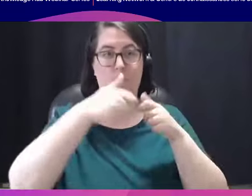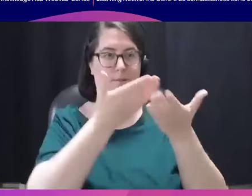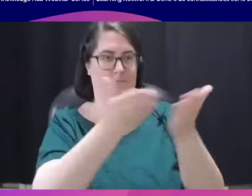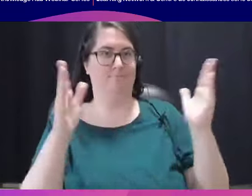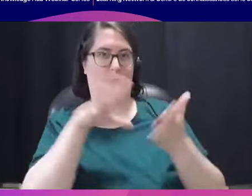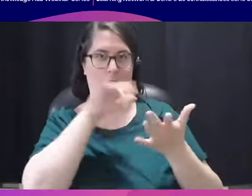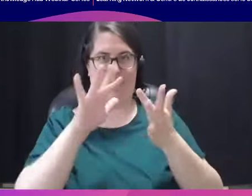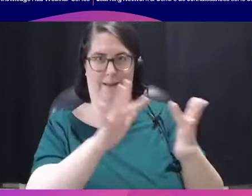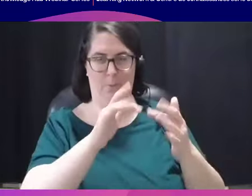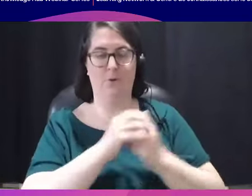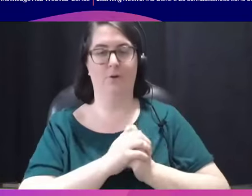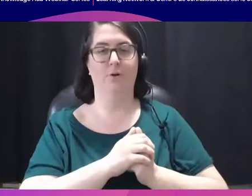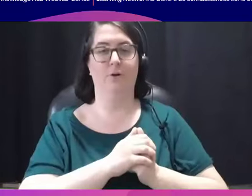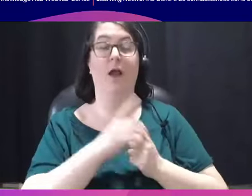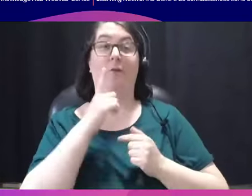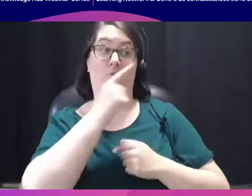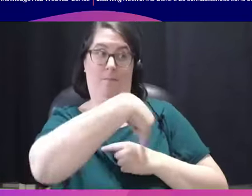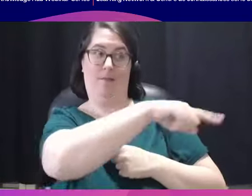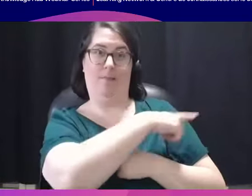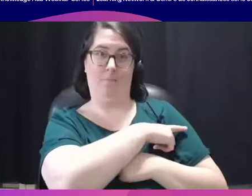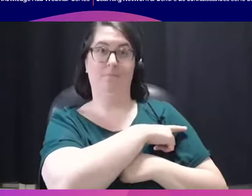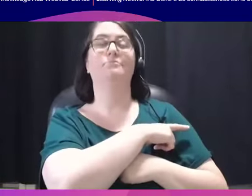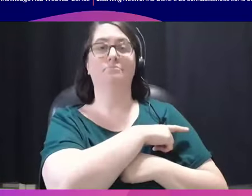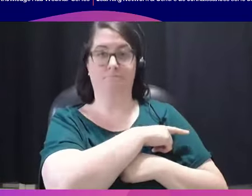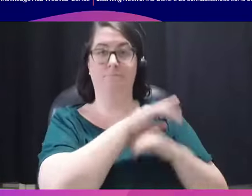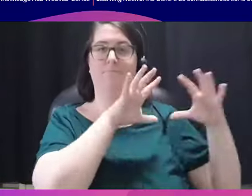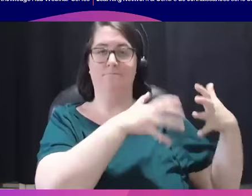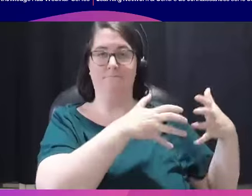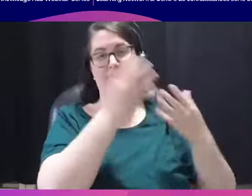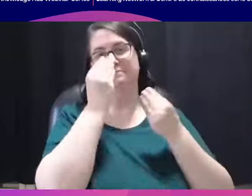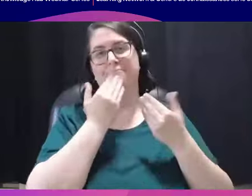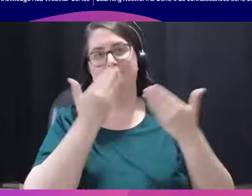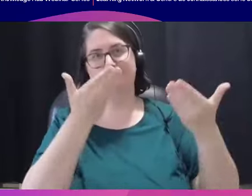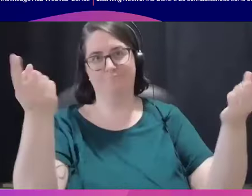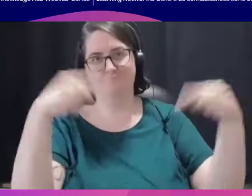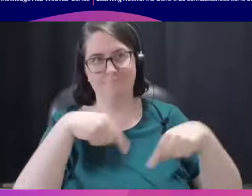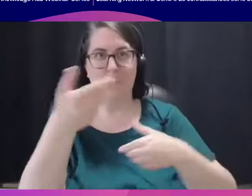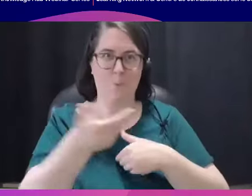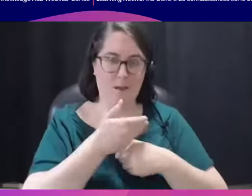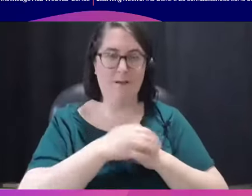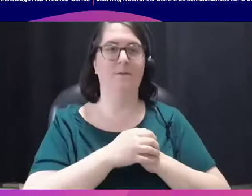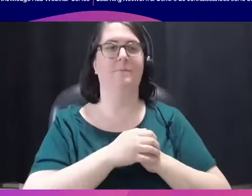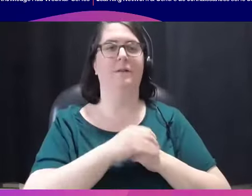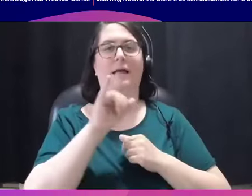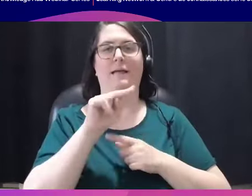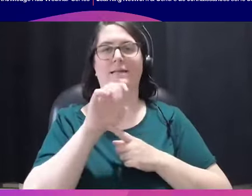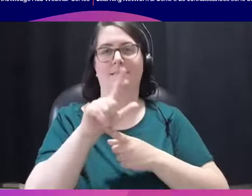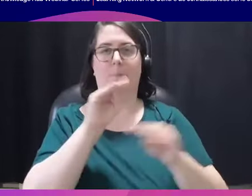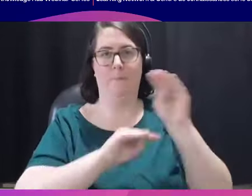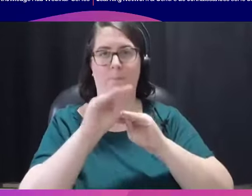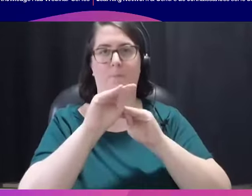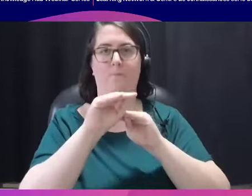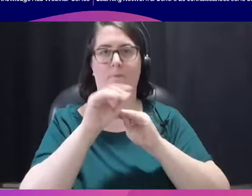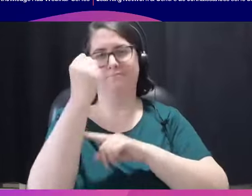Network. On behalf of the Learning Network and Knowledge Hub teams, welcome to our webinar, The Incel Movement in Canada, Context